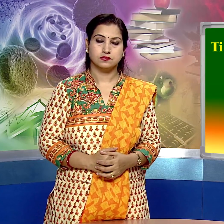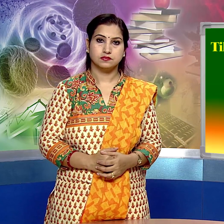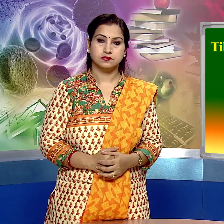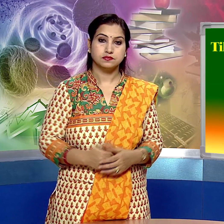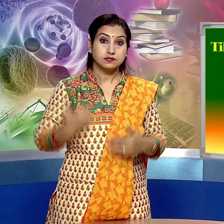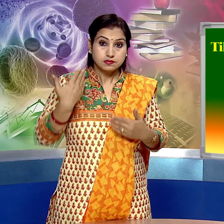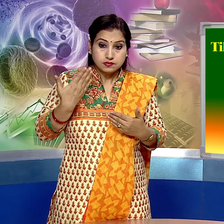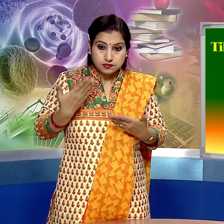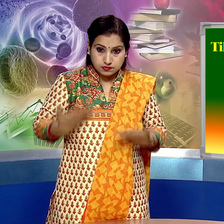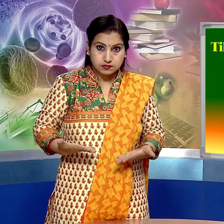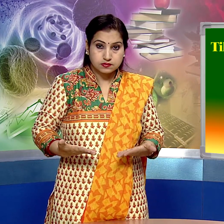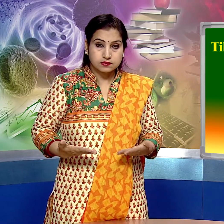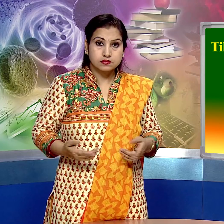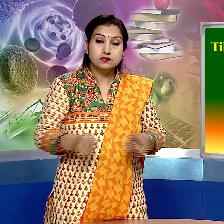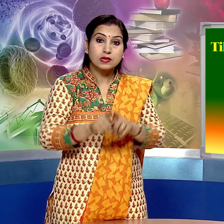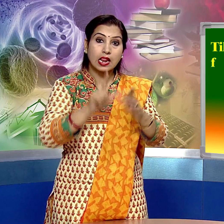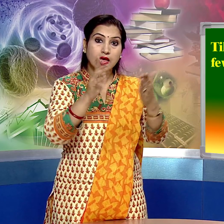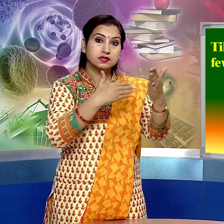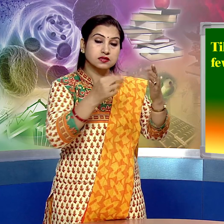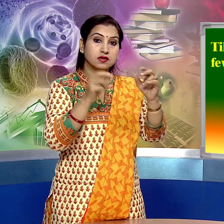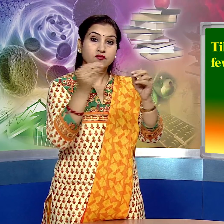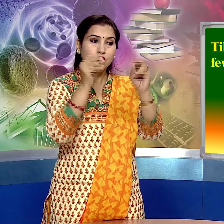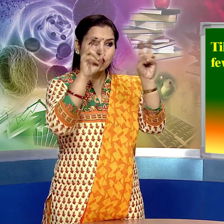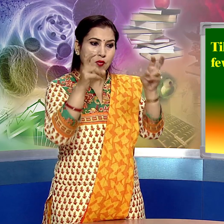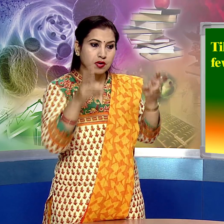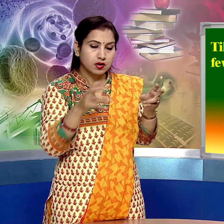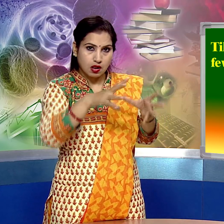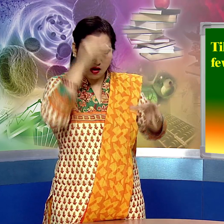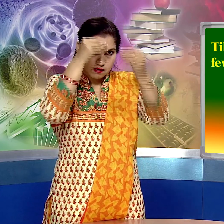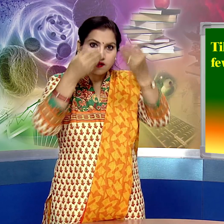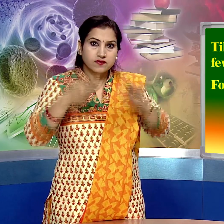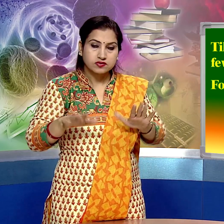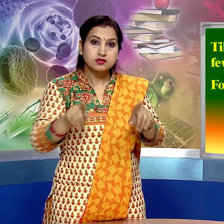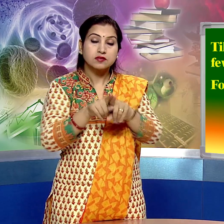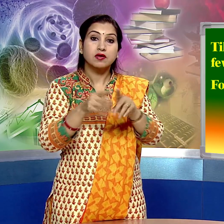Till now, we have covered few topics like food,